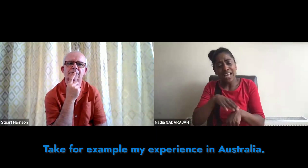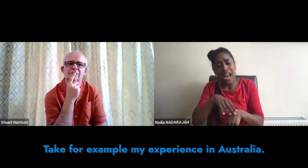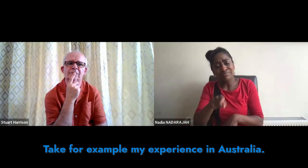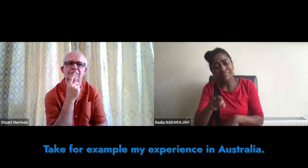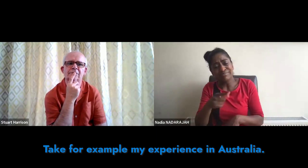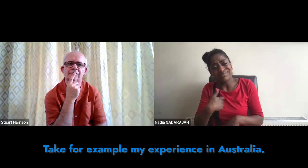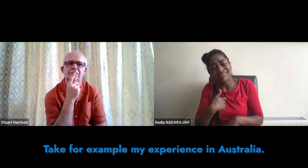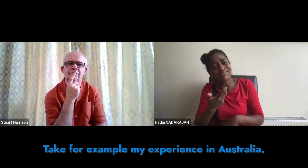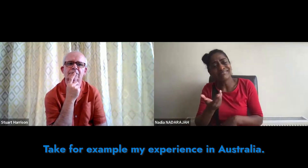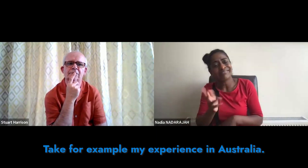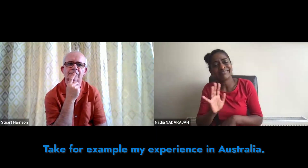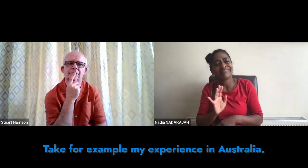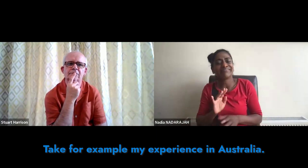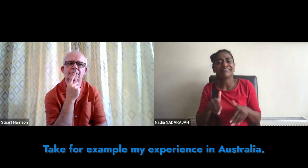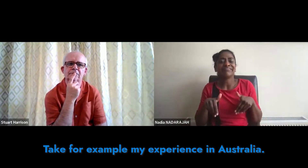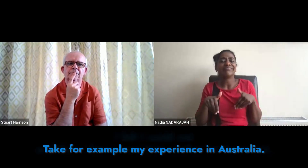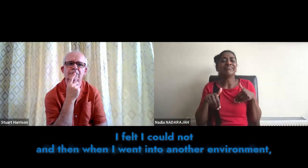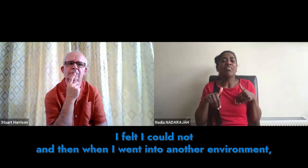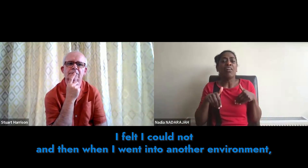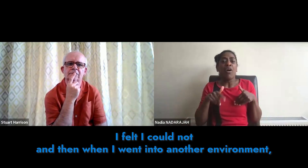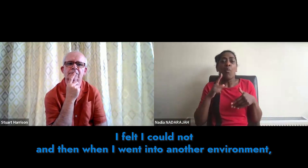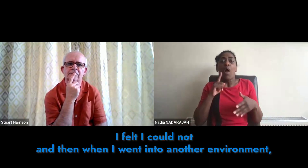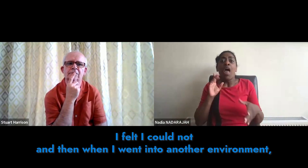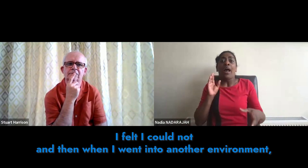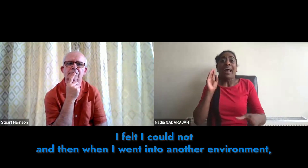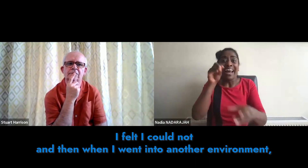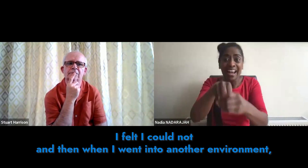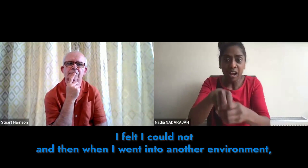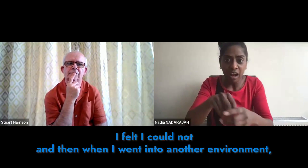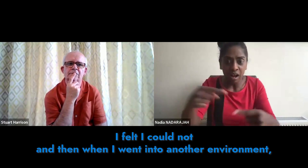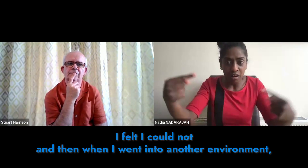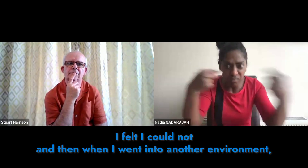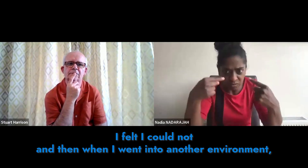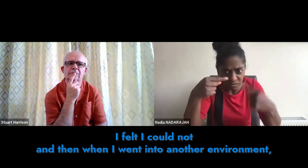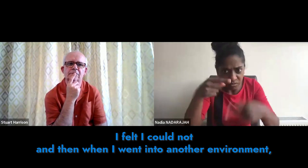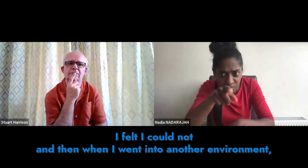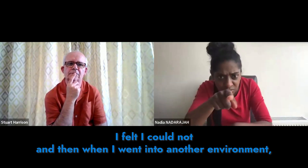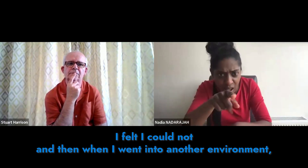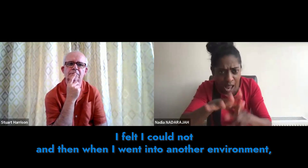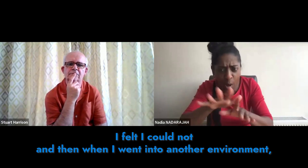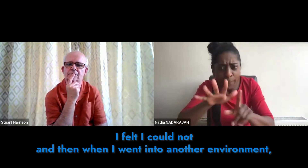for example, my experience in Australia. I felt I could not.